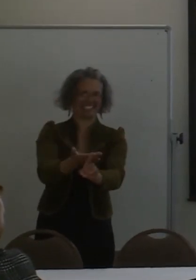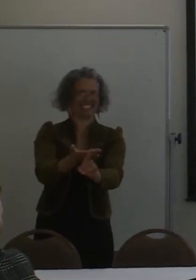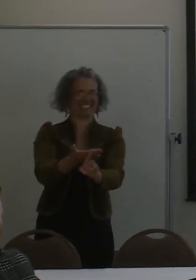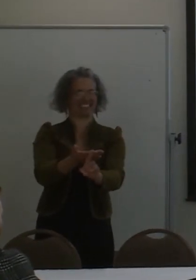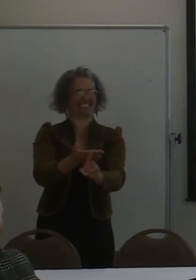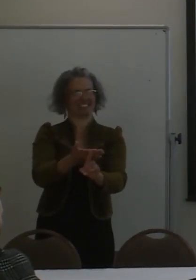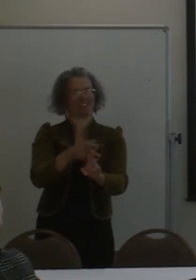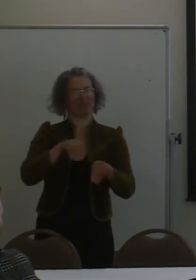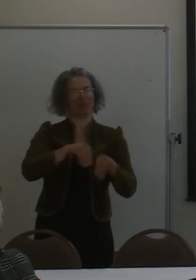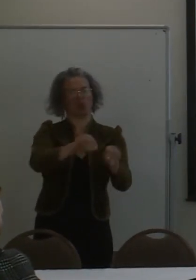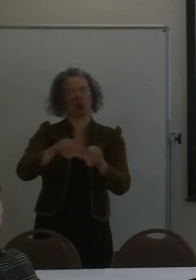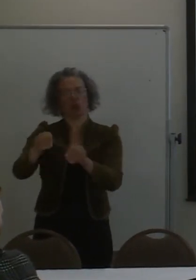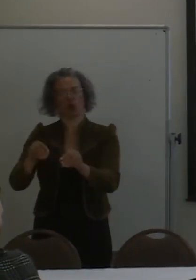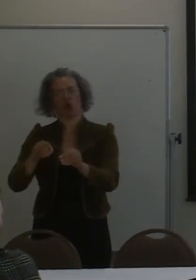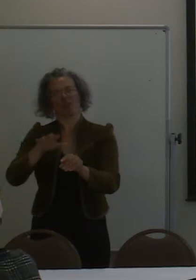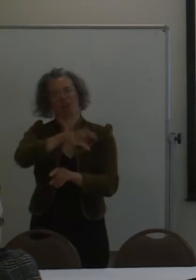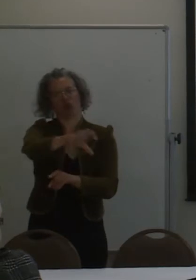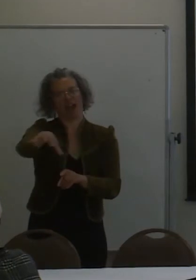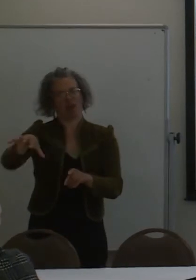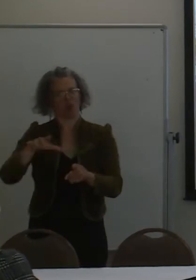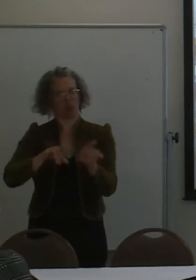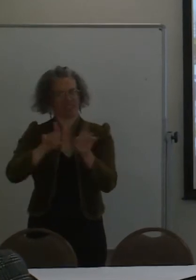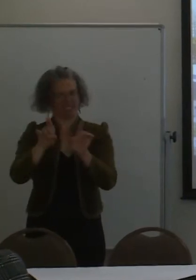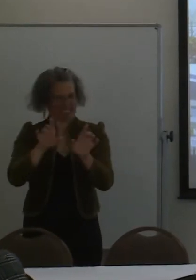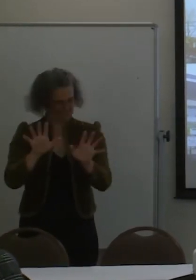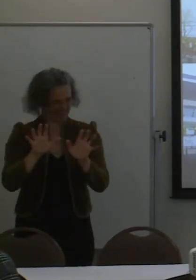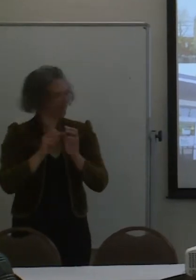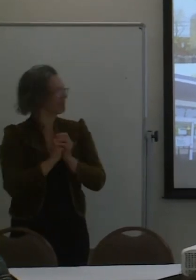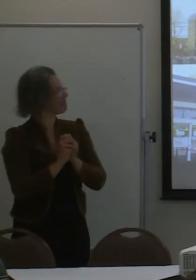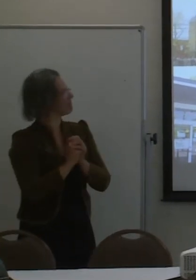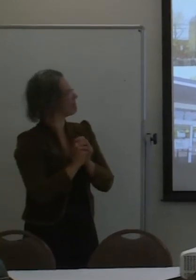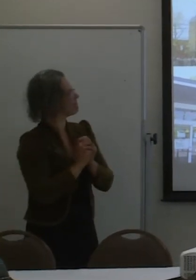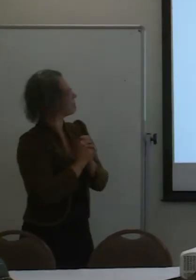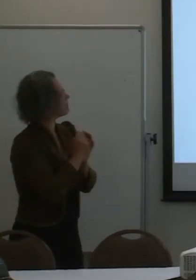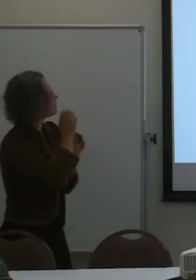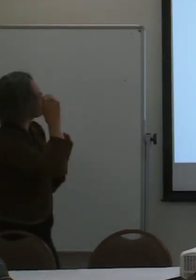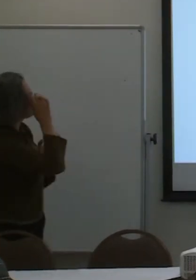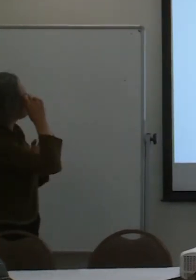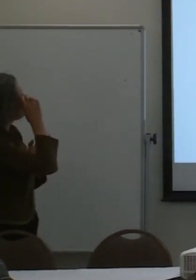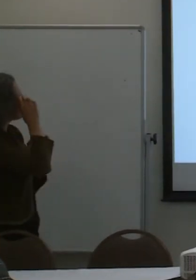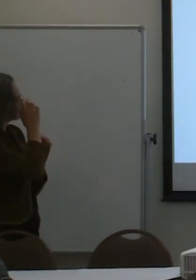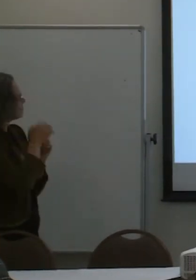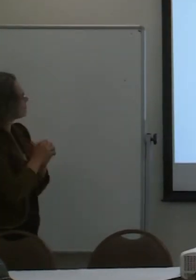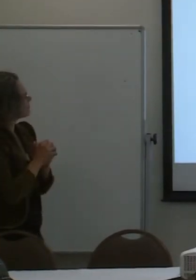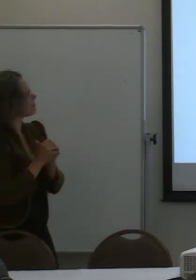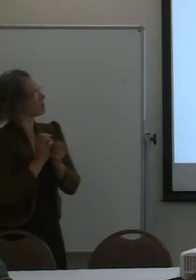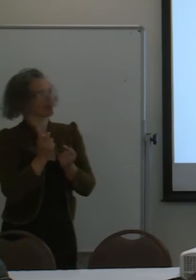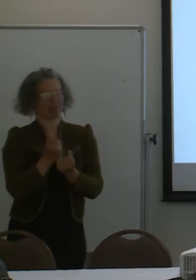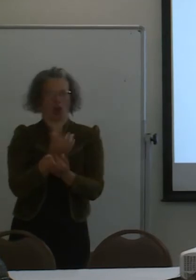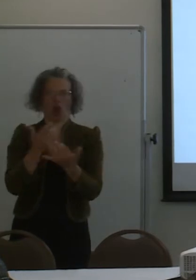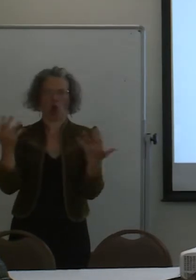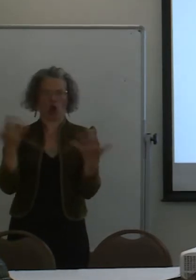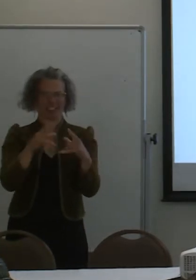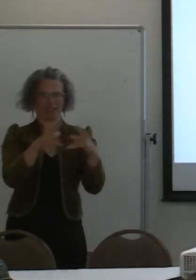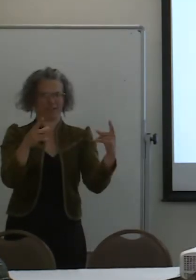locations around the city. We have a lot of active card holders. So you could see